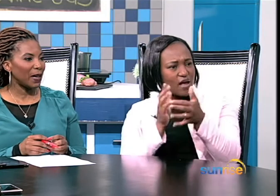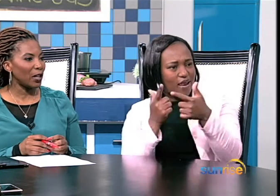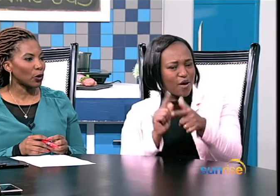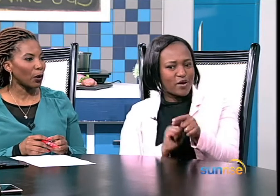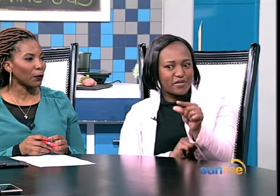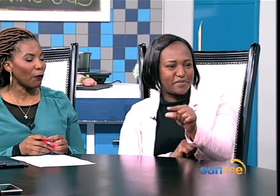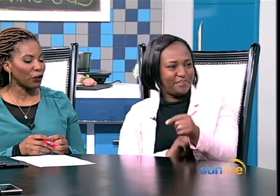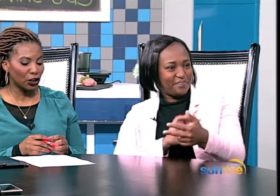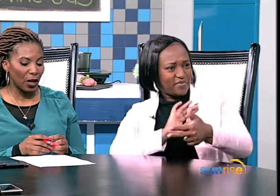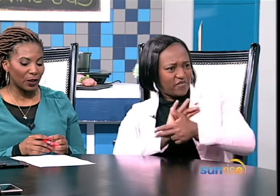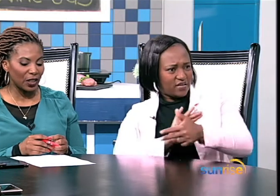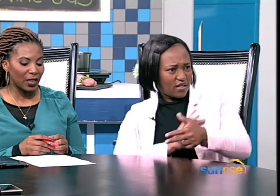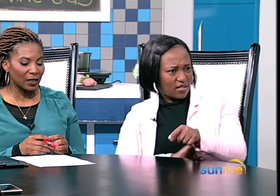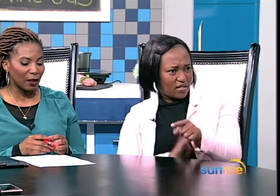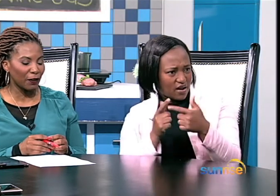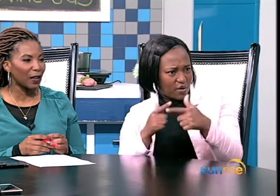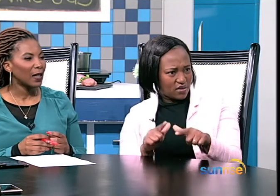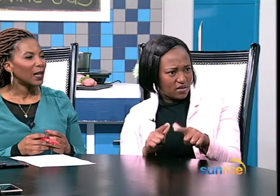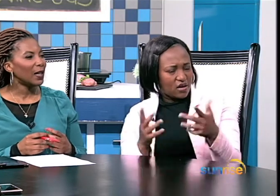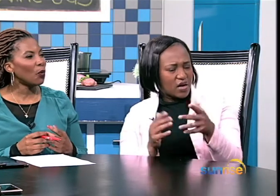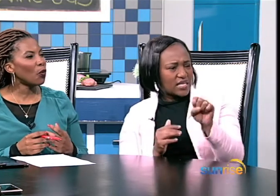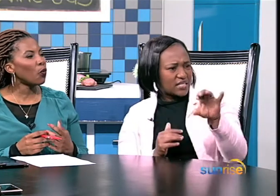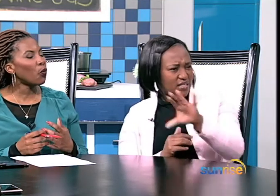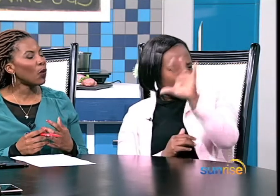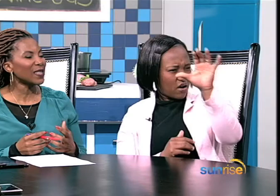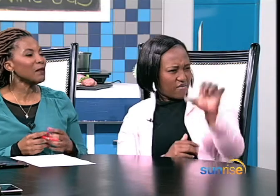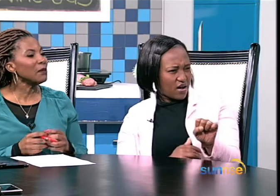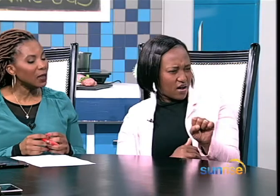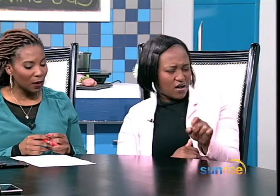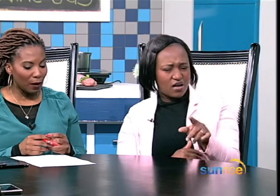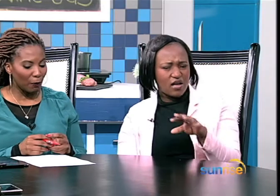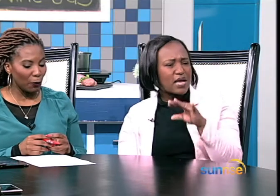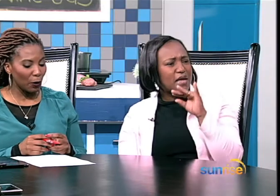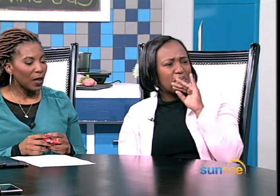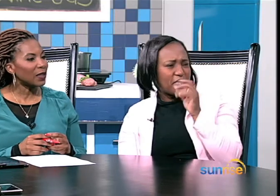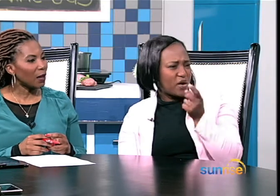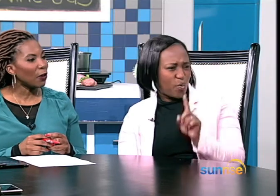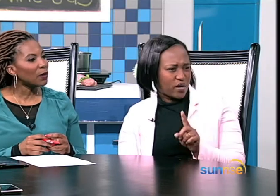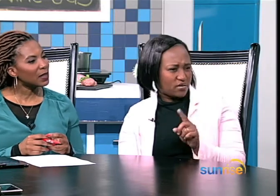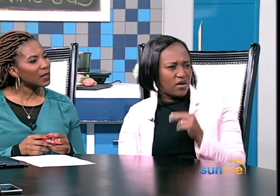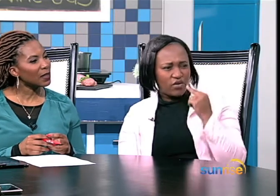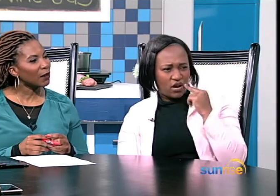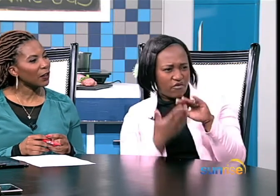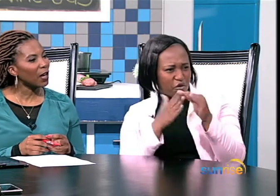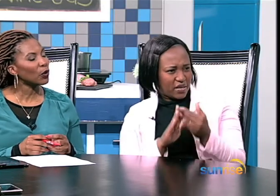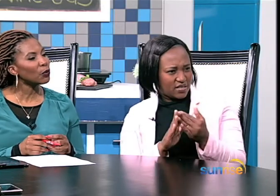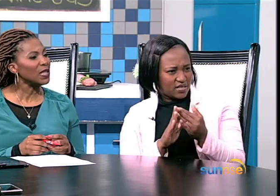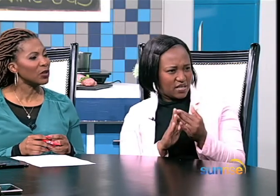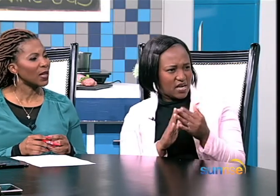a 12th official language in South Africa, what does it mean for the deaf community in South Africa, and what do we need to